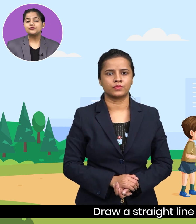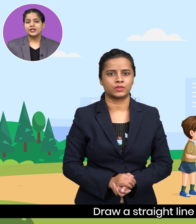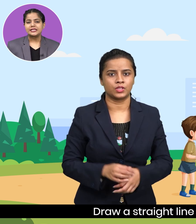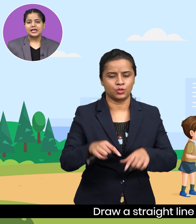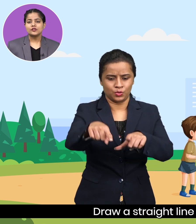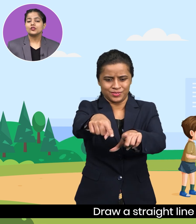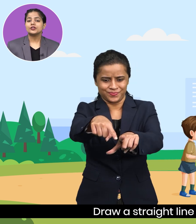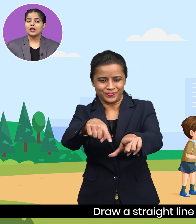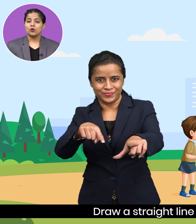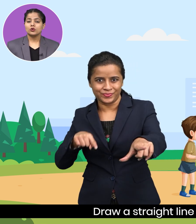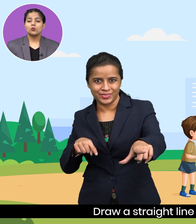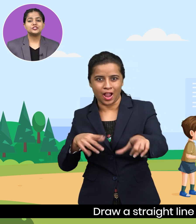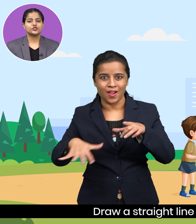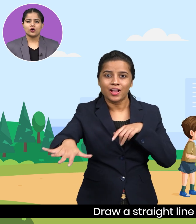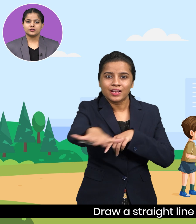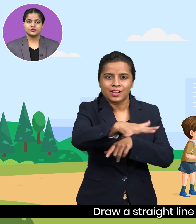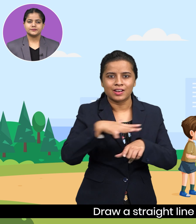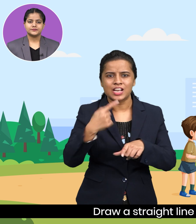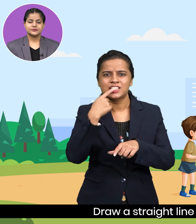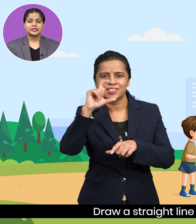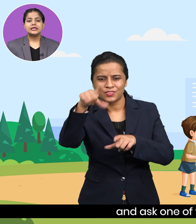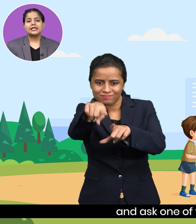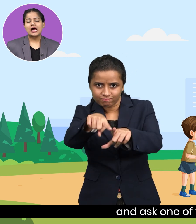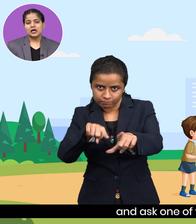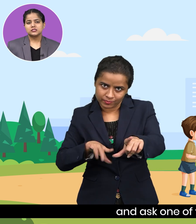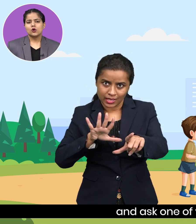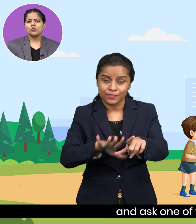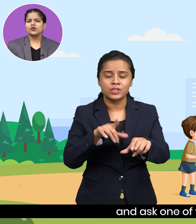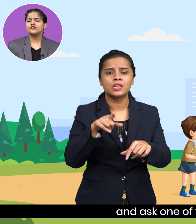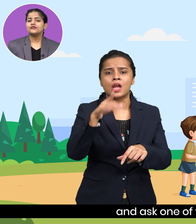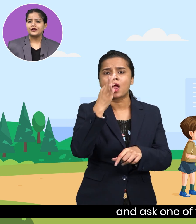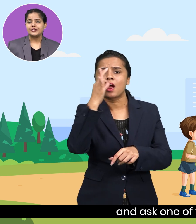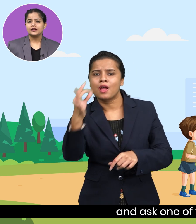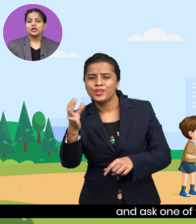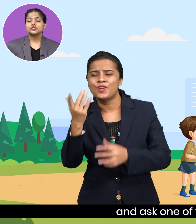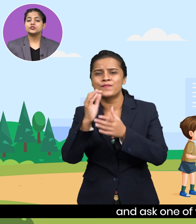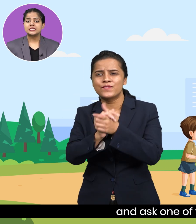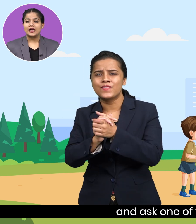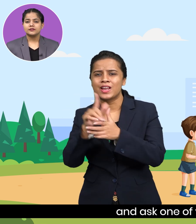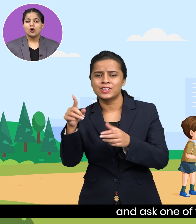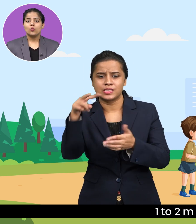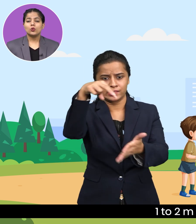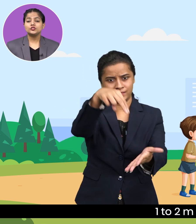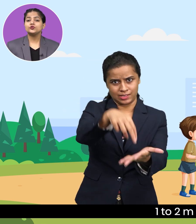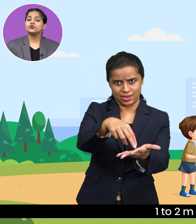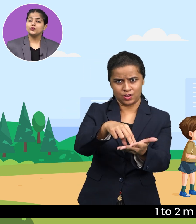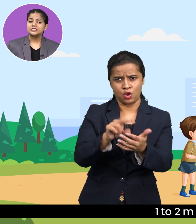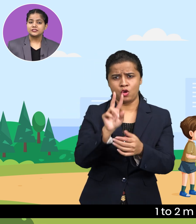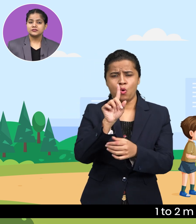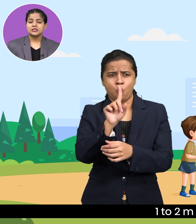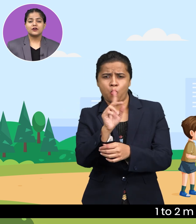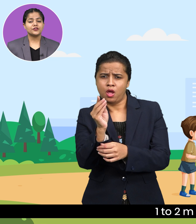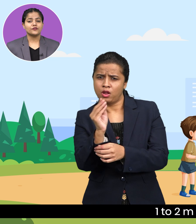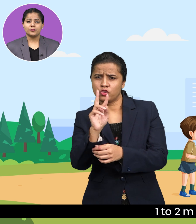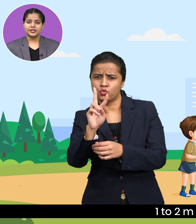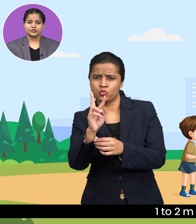Draw a straight line on the ground with chalk and ask one of your friends to stand 1 to 2